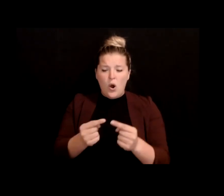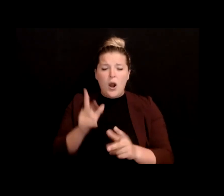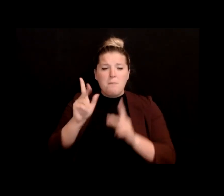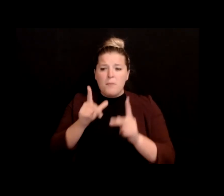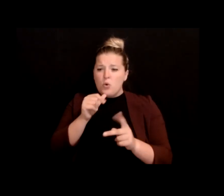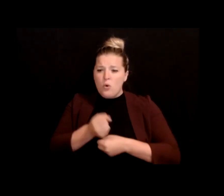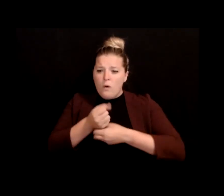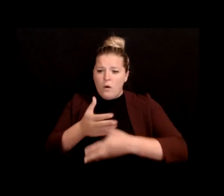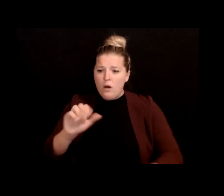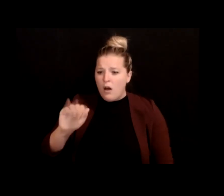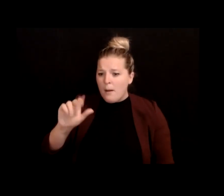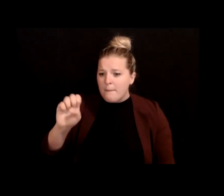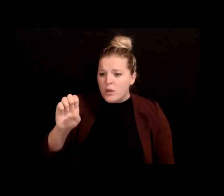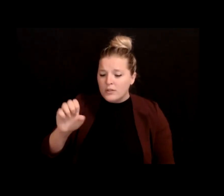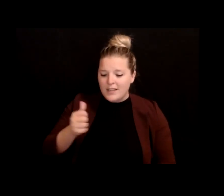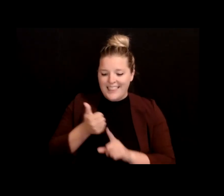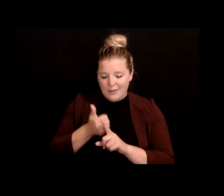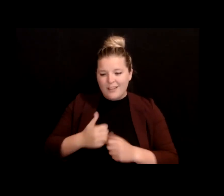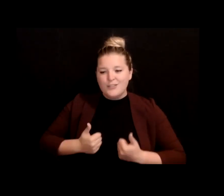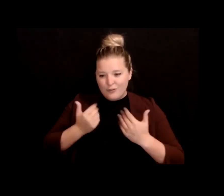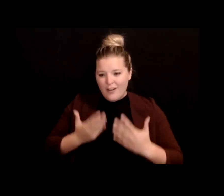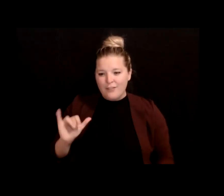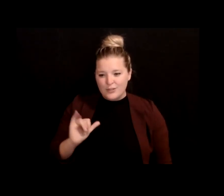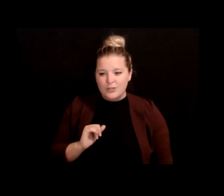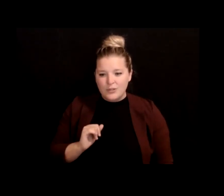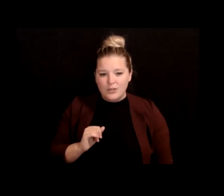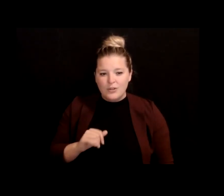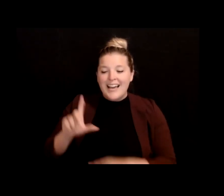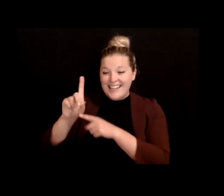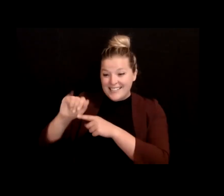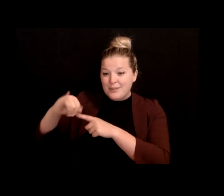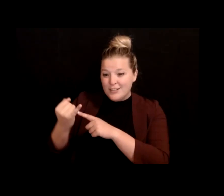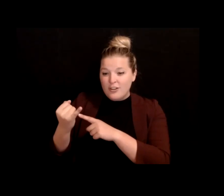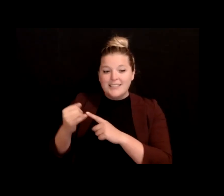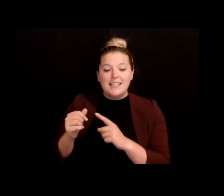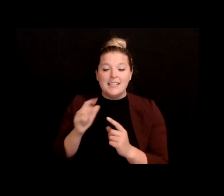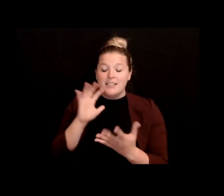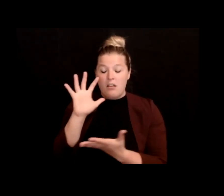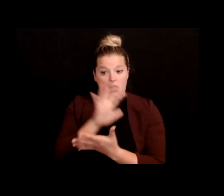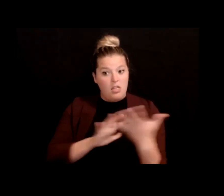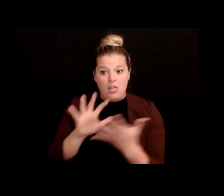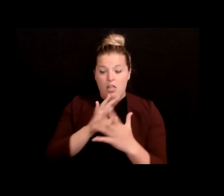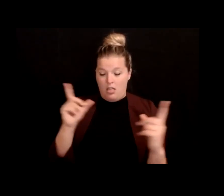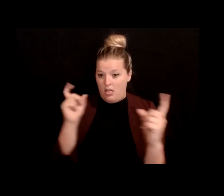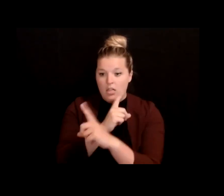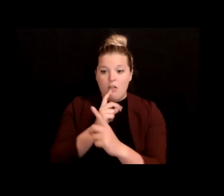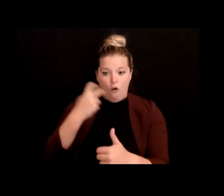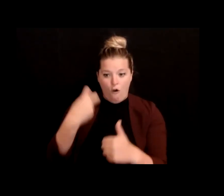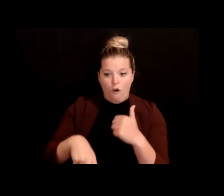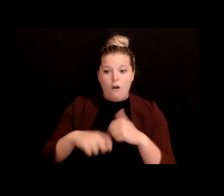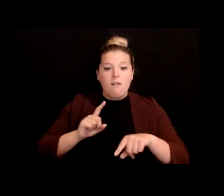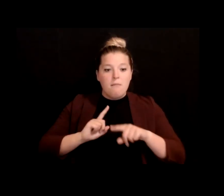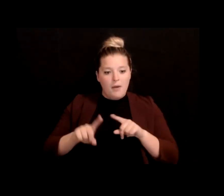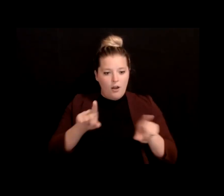are also survivors. You see, disability justice is messy, disability justice is hard, and yet it is